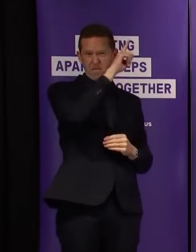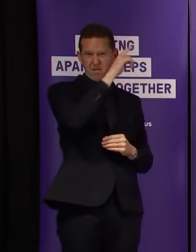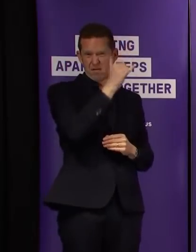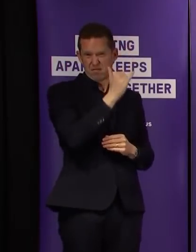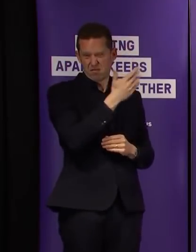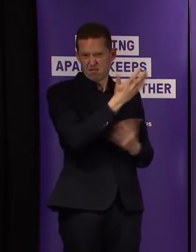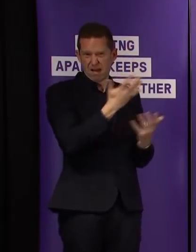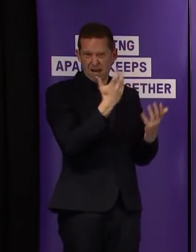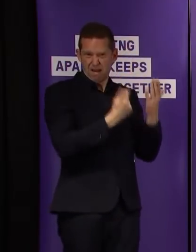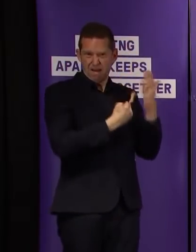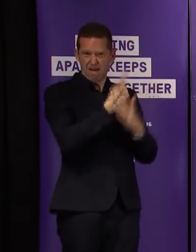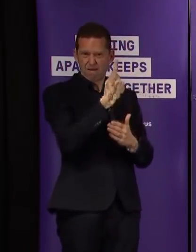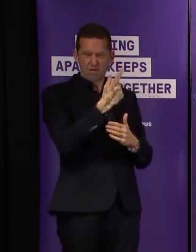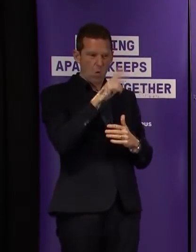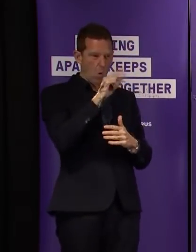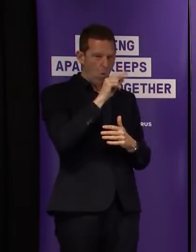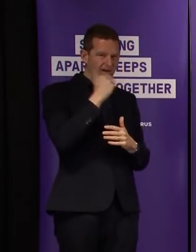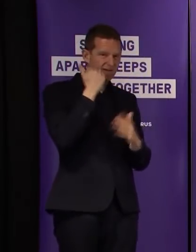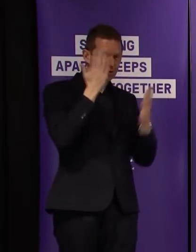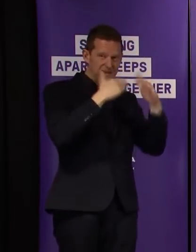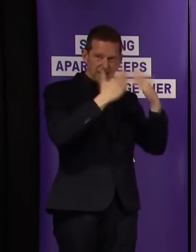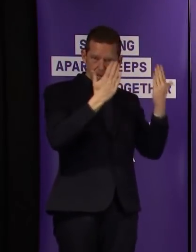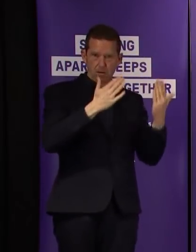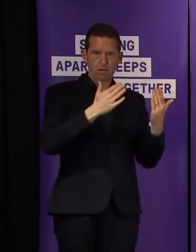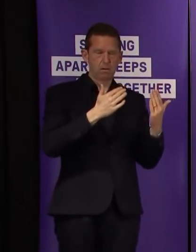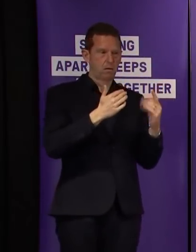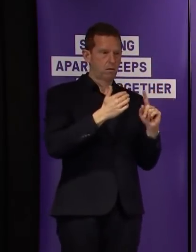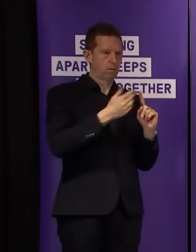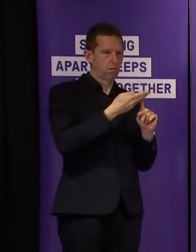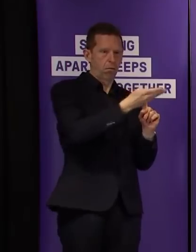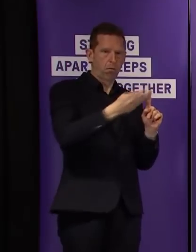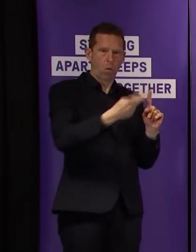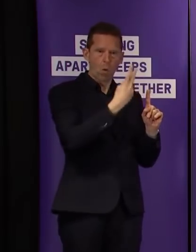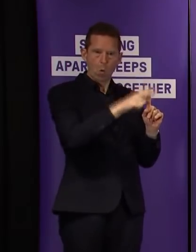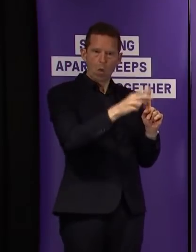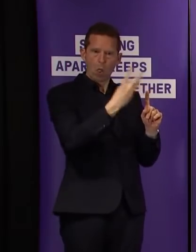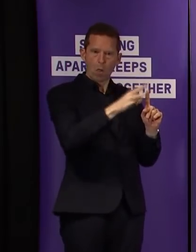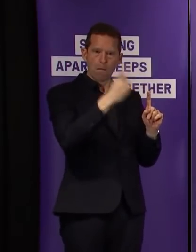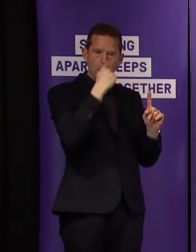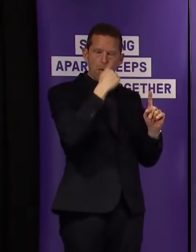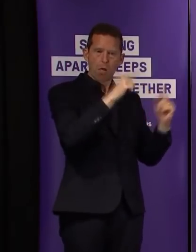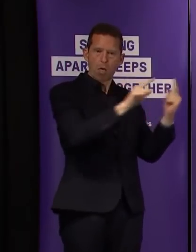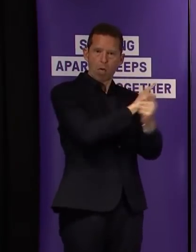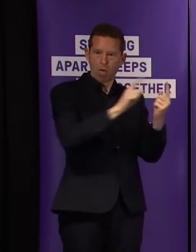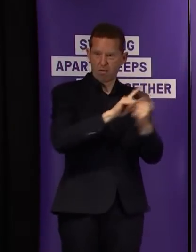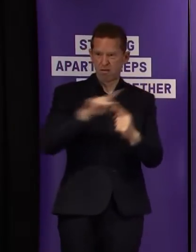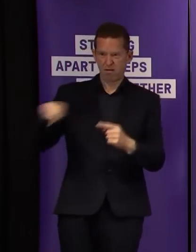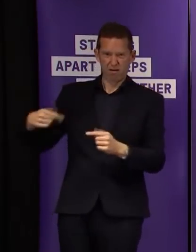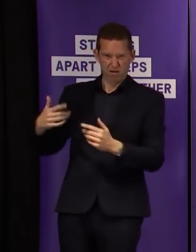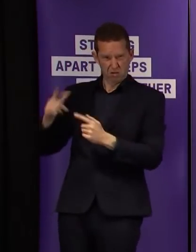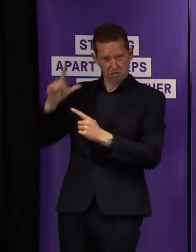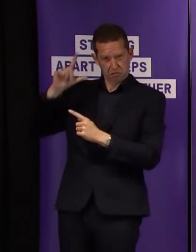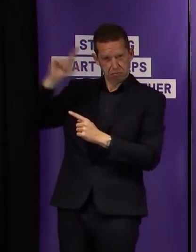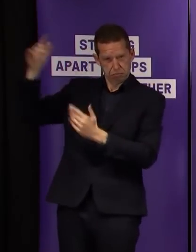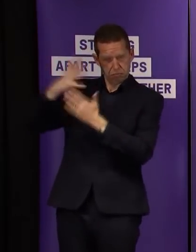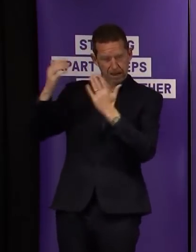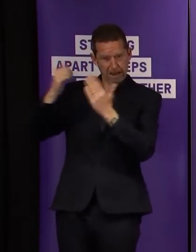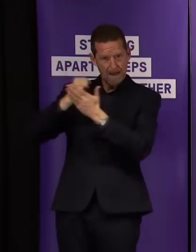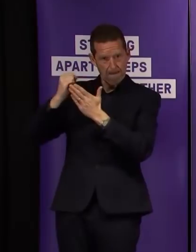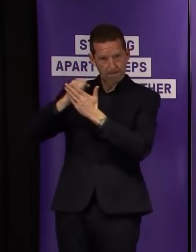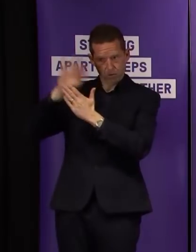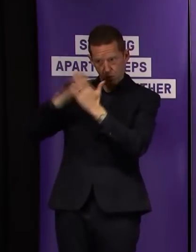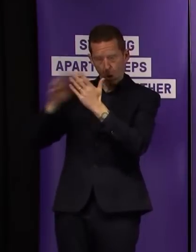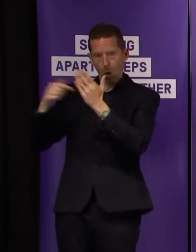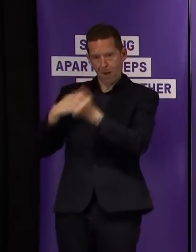30 or 40 close contacts. We're dealing with an infinitely larger number, and yet we're delivering metrics, so against the